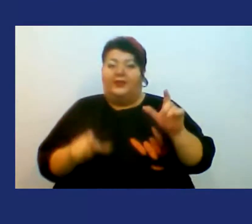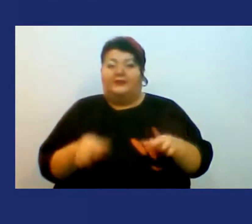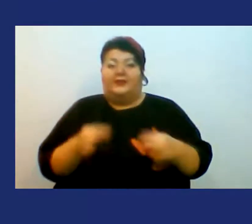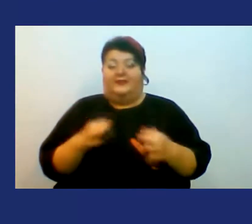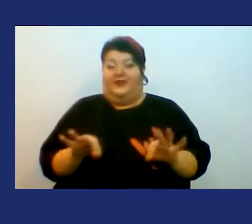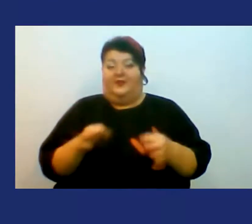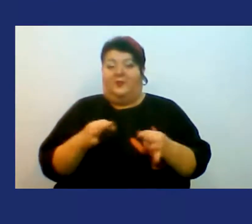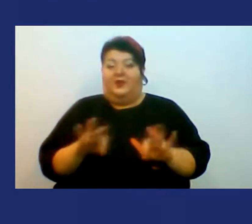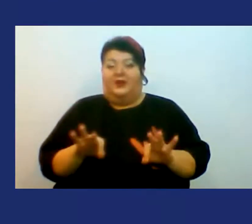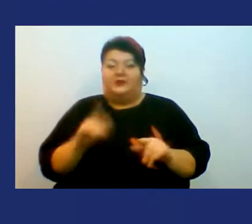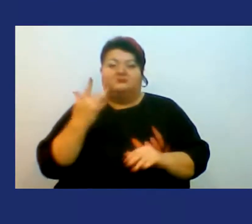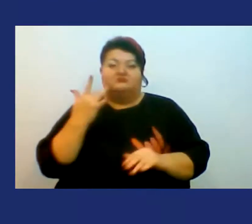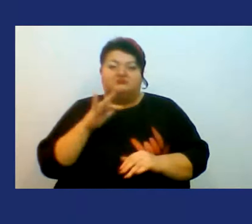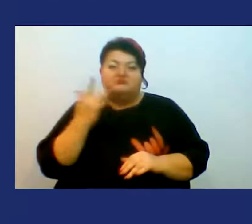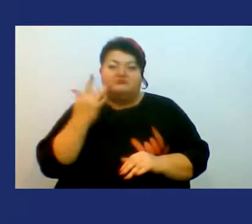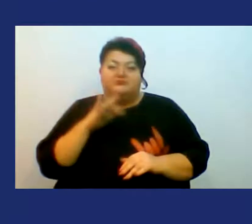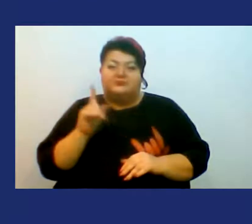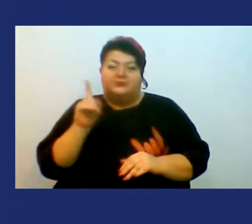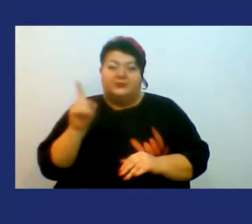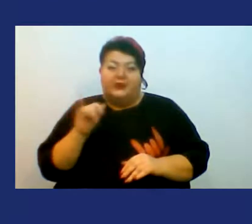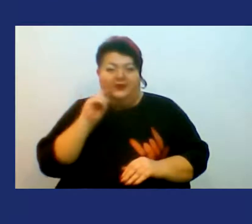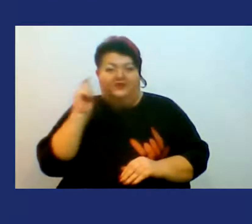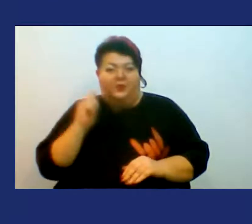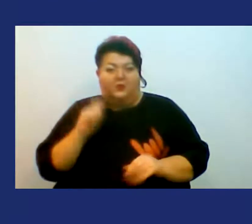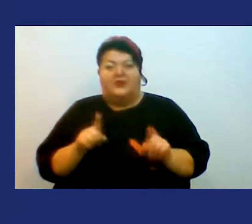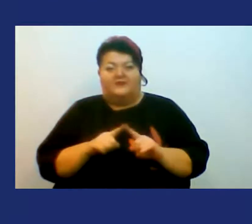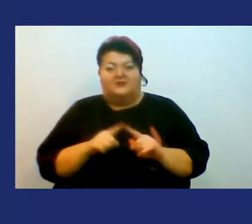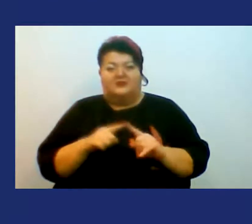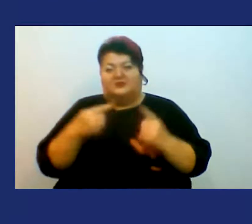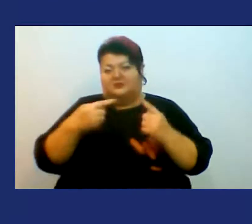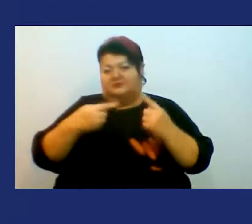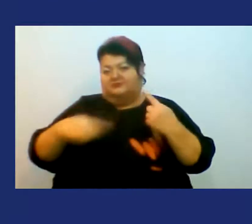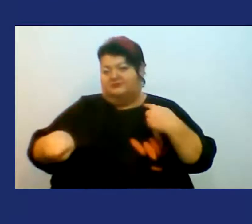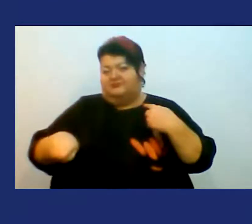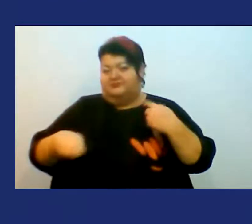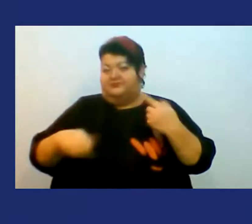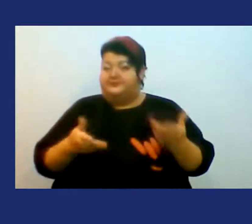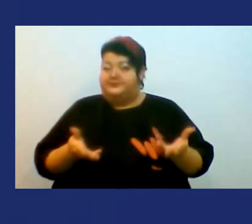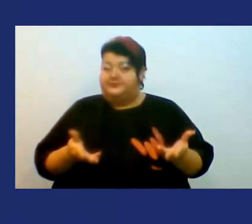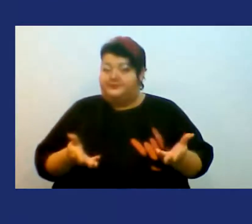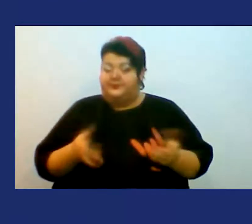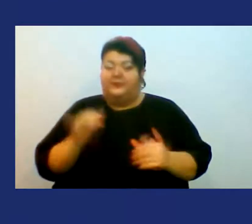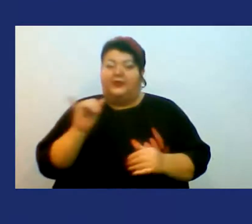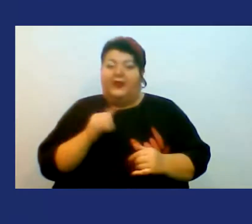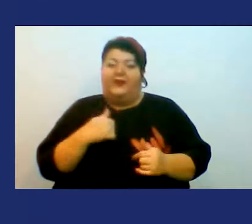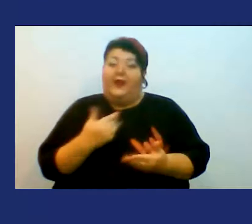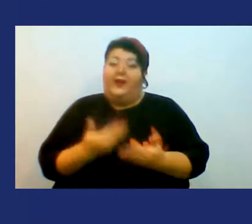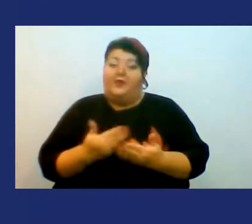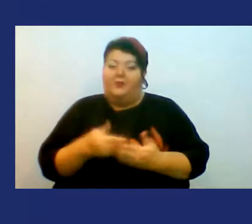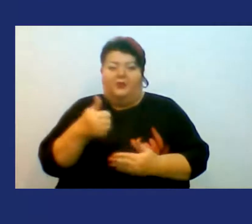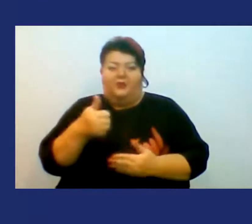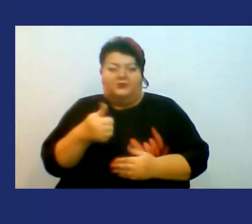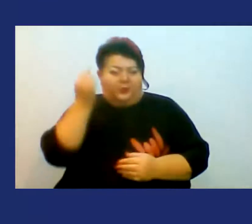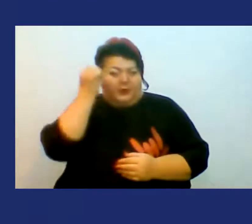of democracy in the US and in Ukraine are quite different still.